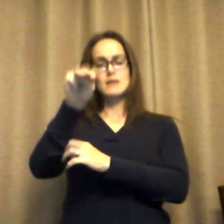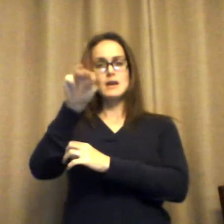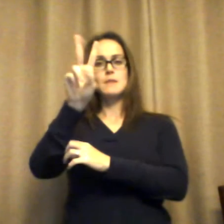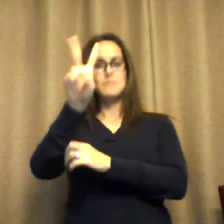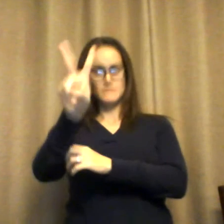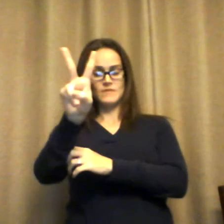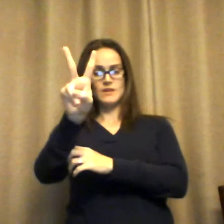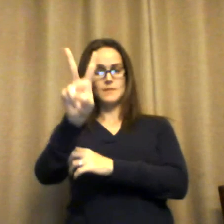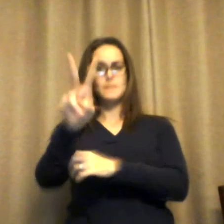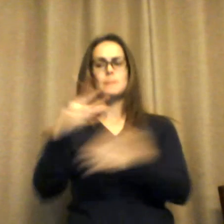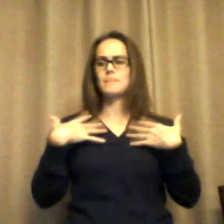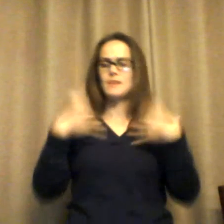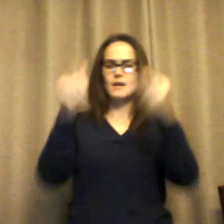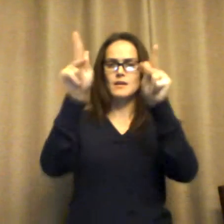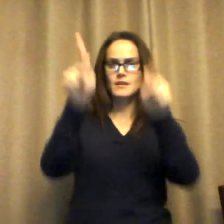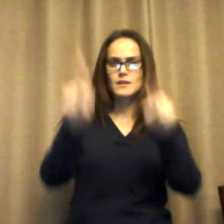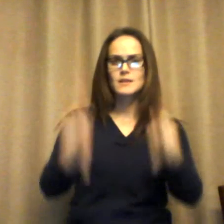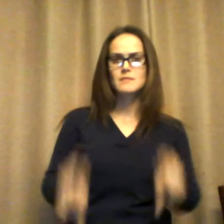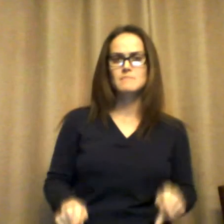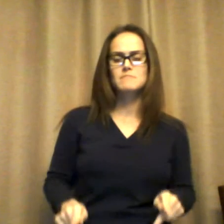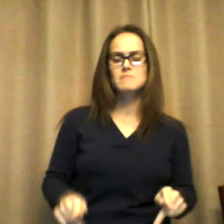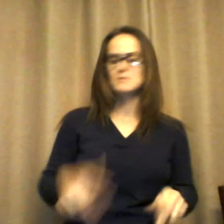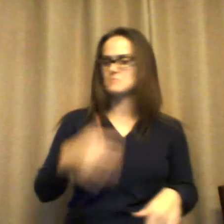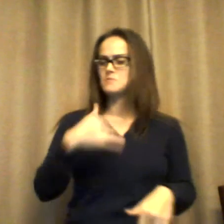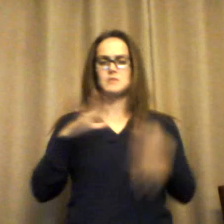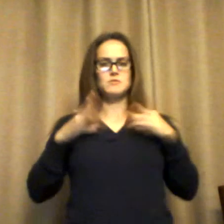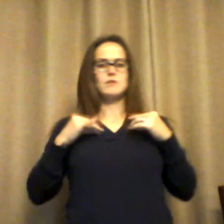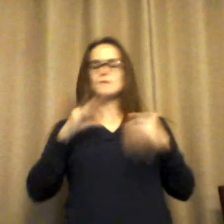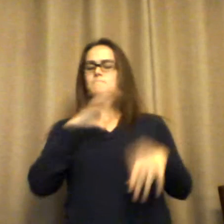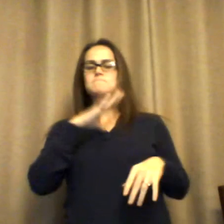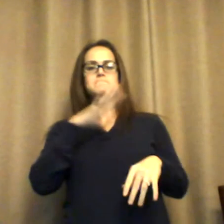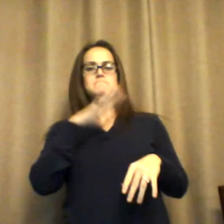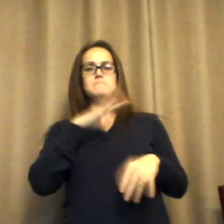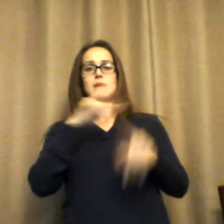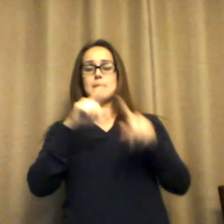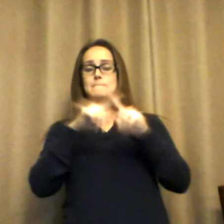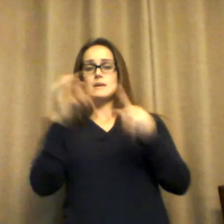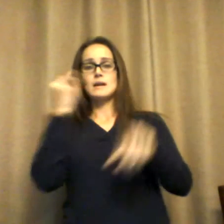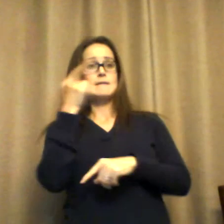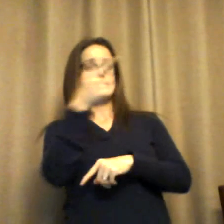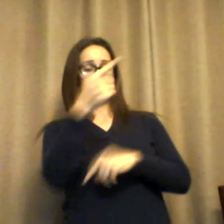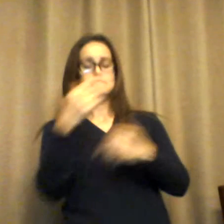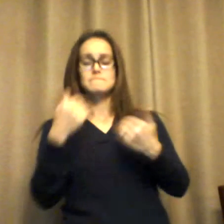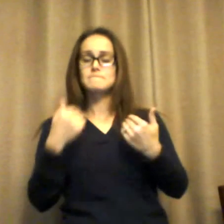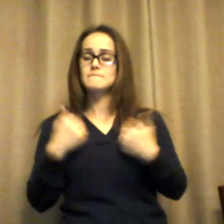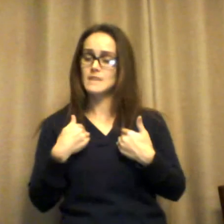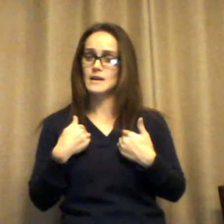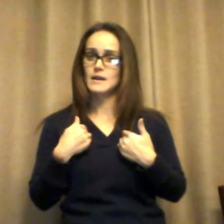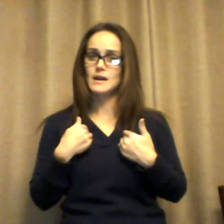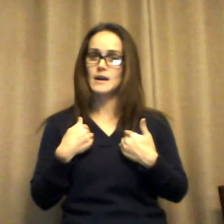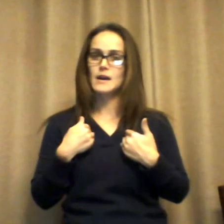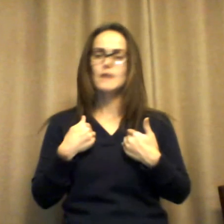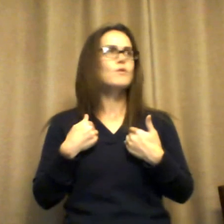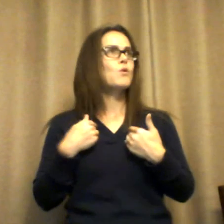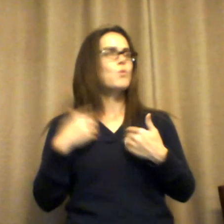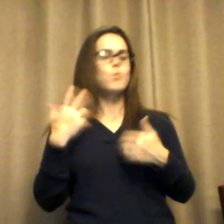fight easily. In people with HIV, however, the virus causes damages to the body, most notably the eyes. If